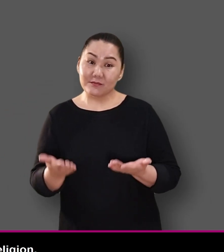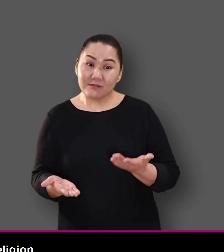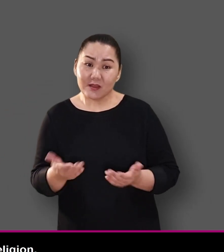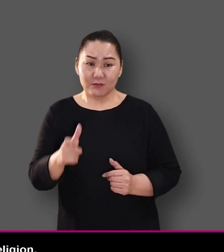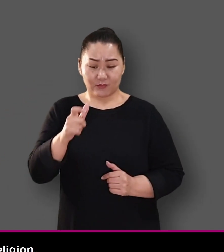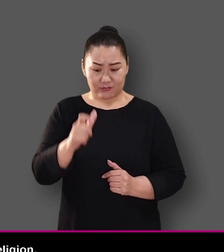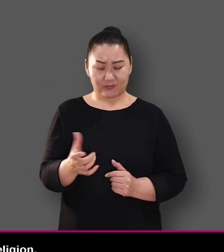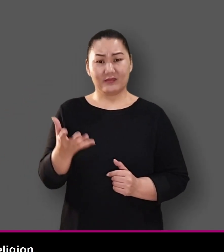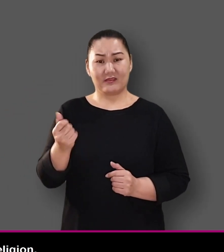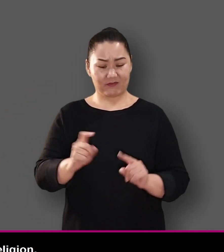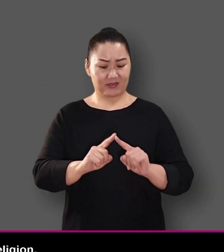religion,